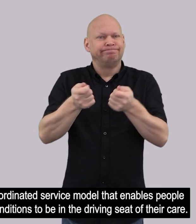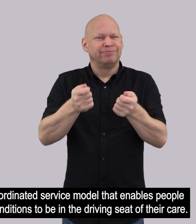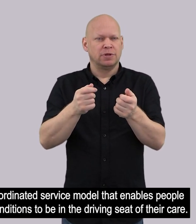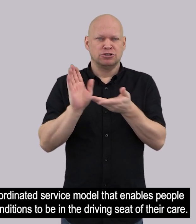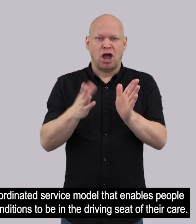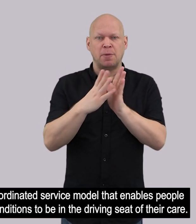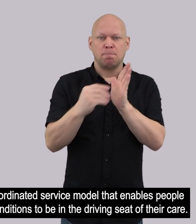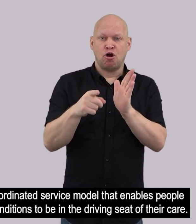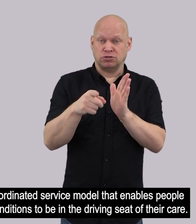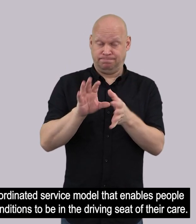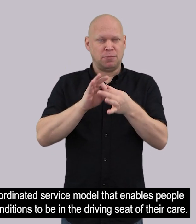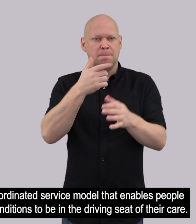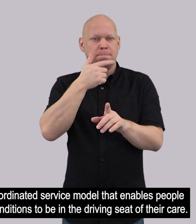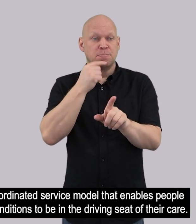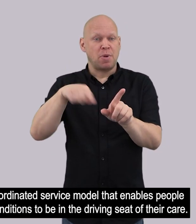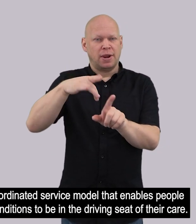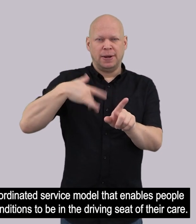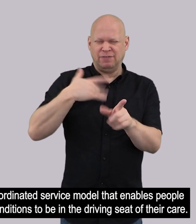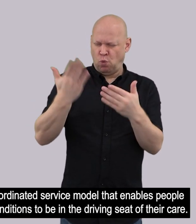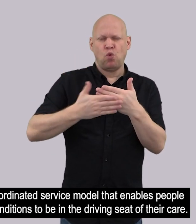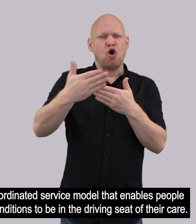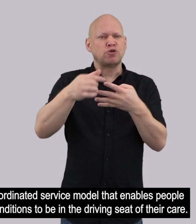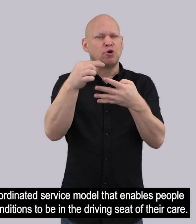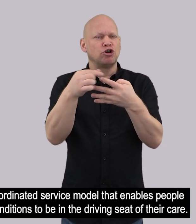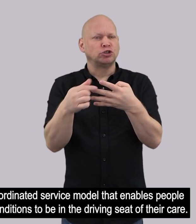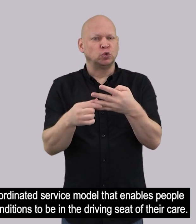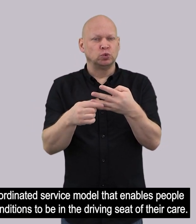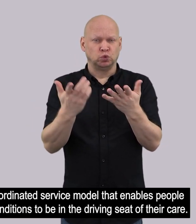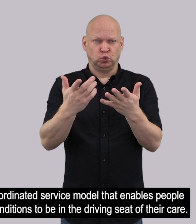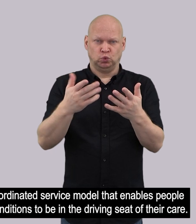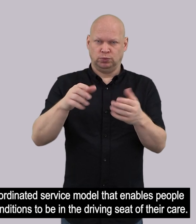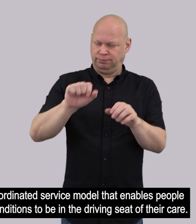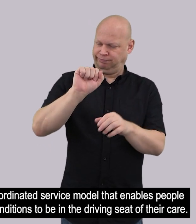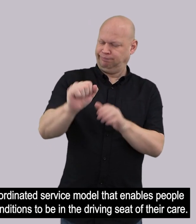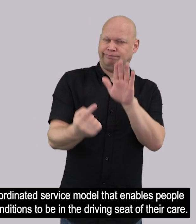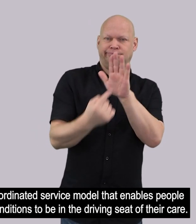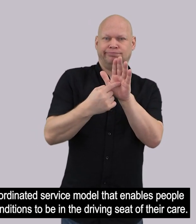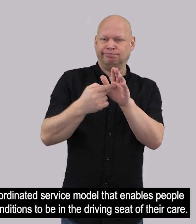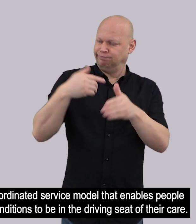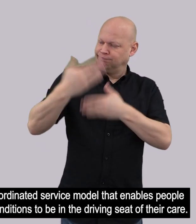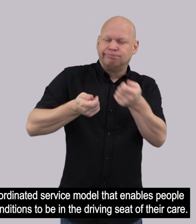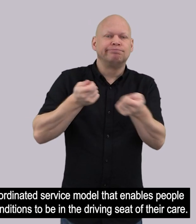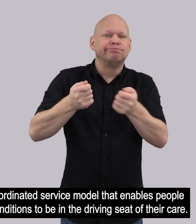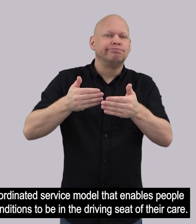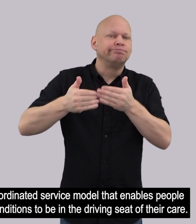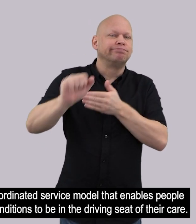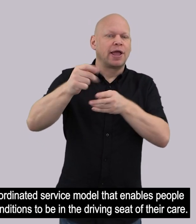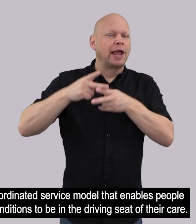House of Care is a coordinated service model that enables people living with long-term conditions to be in the driving seat of their care.